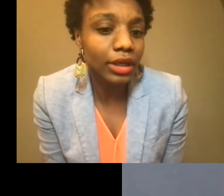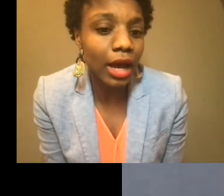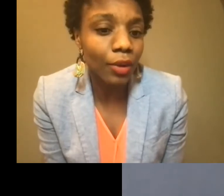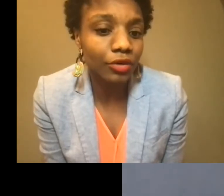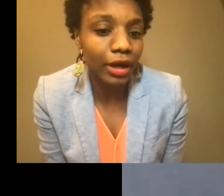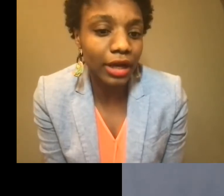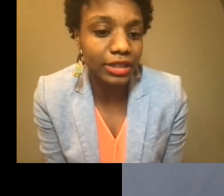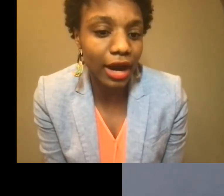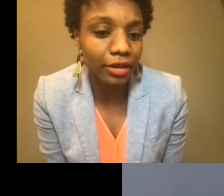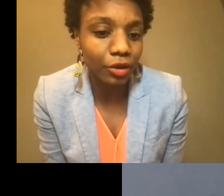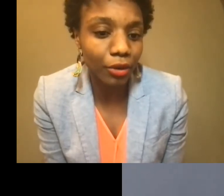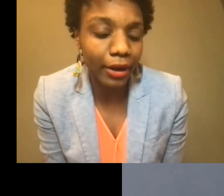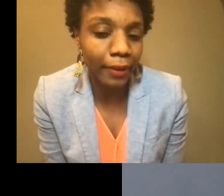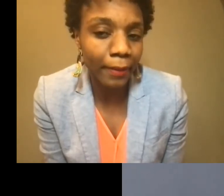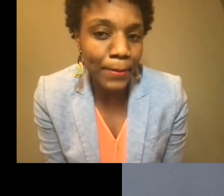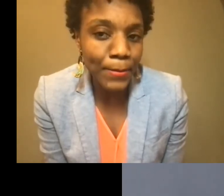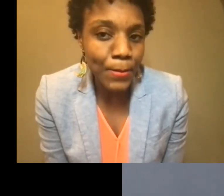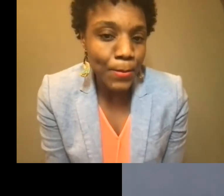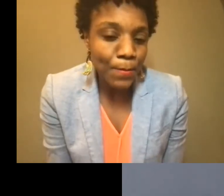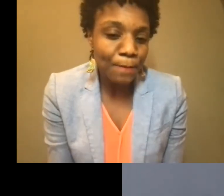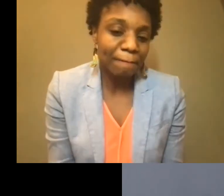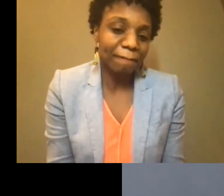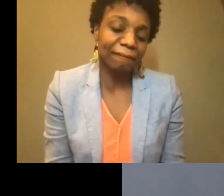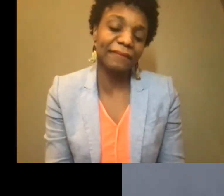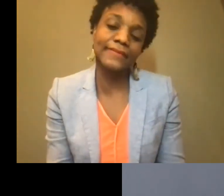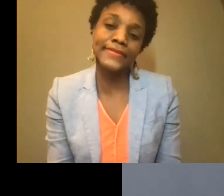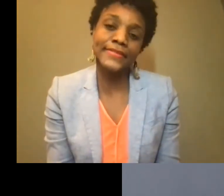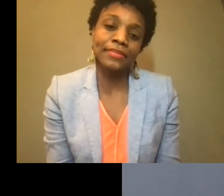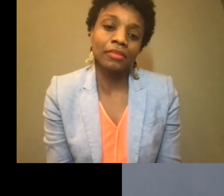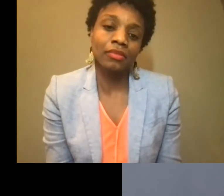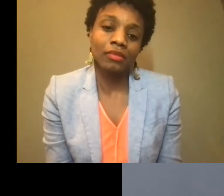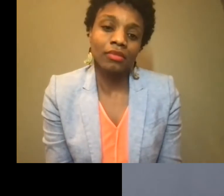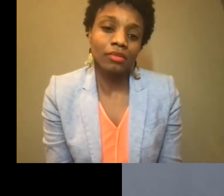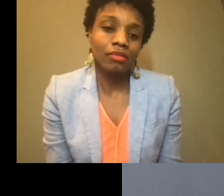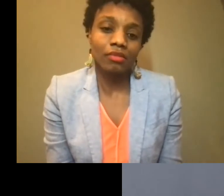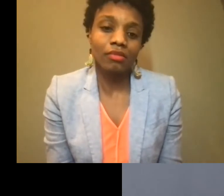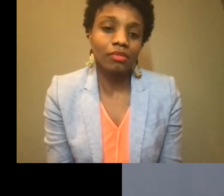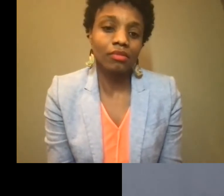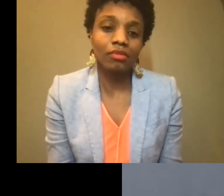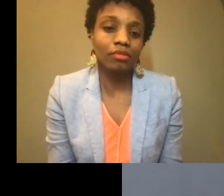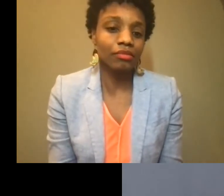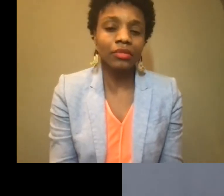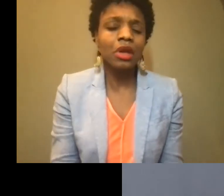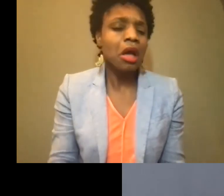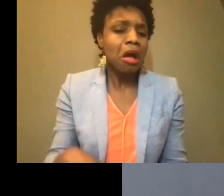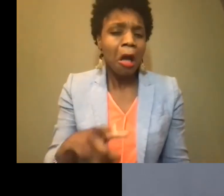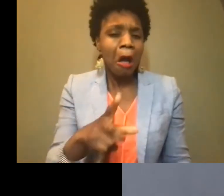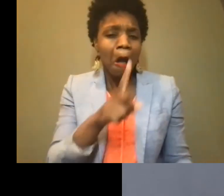I want to recognize Carolyn Obrecht. I don't think of it so much as a need for wrap up